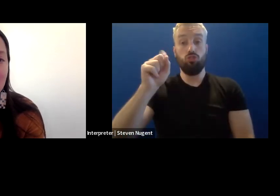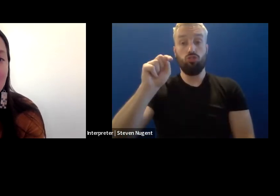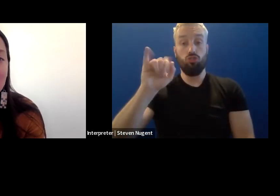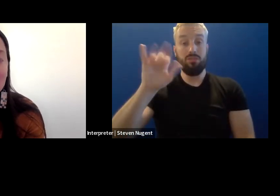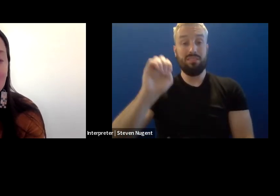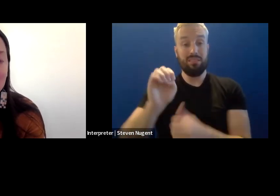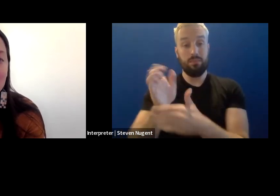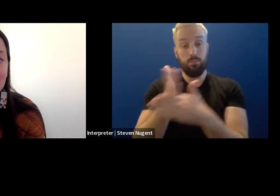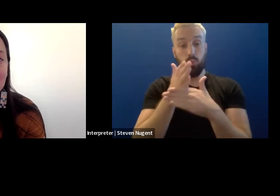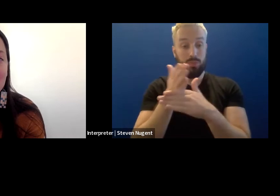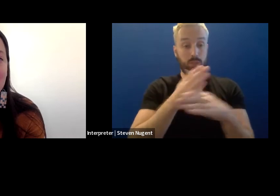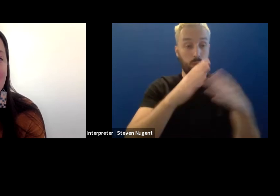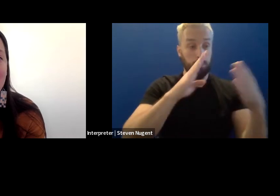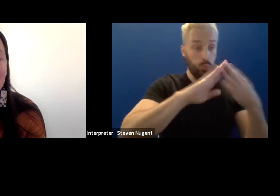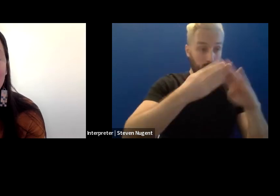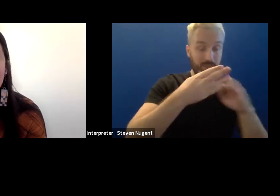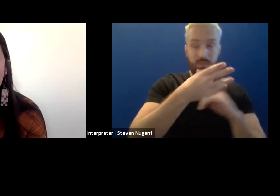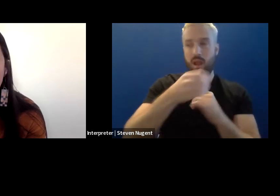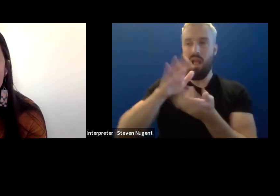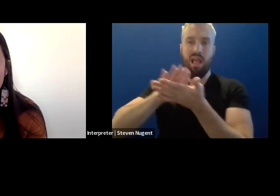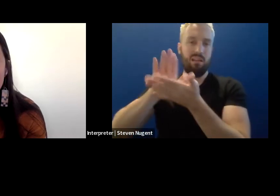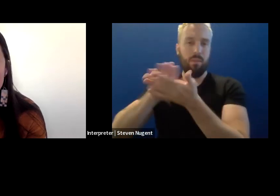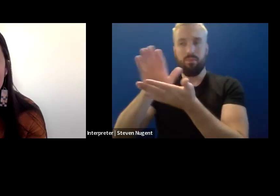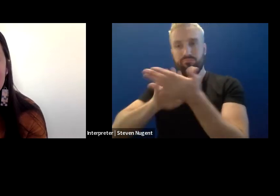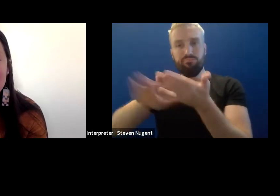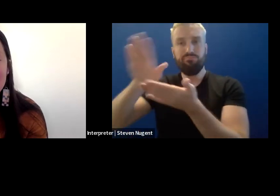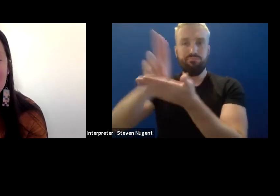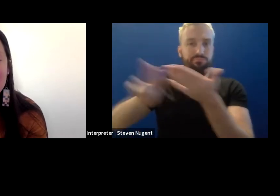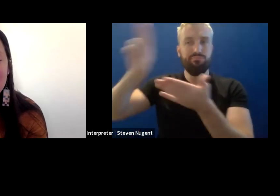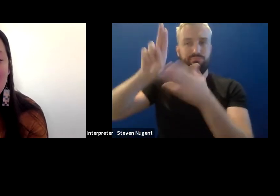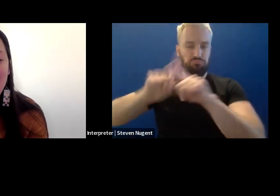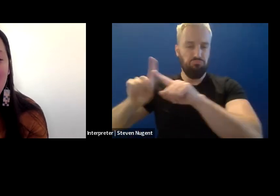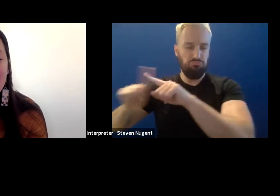and academic institutions. And that can mean a lot of different things.